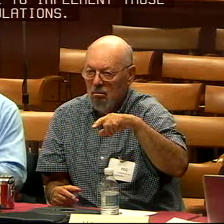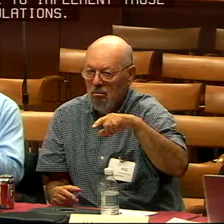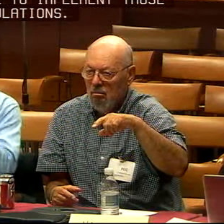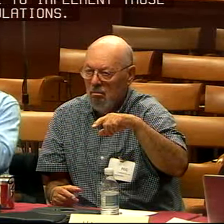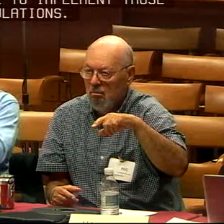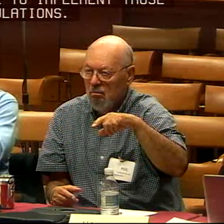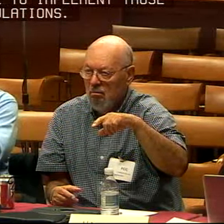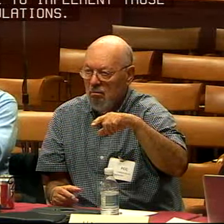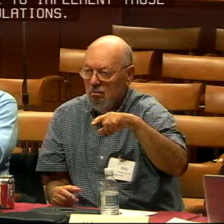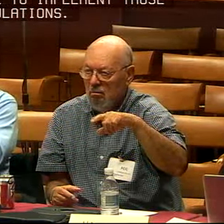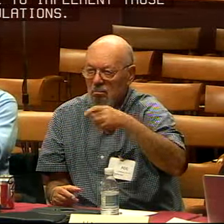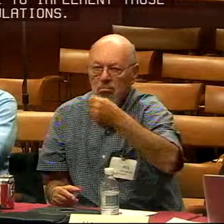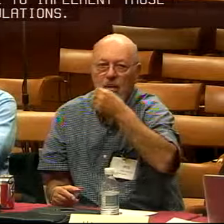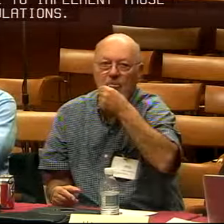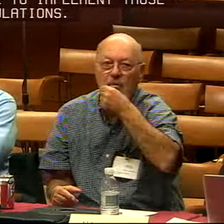Al?